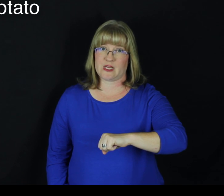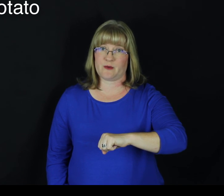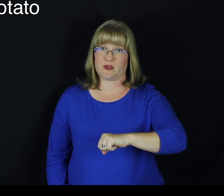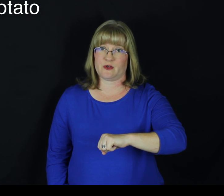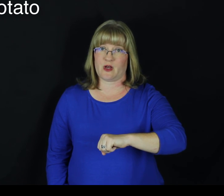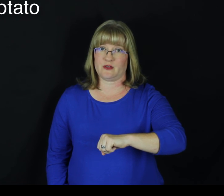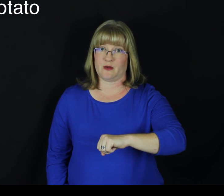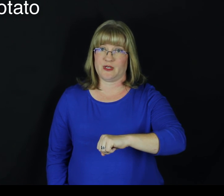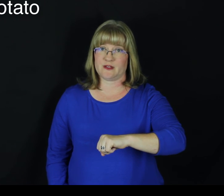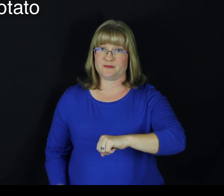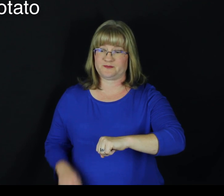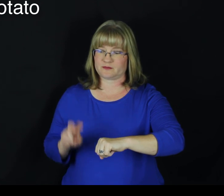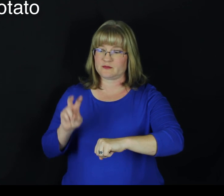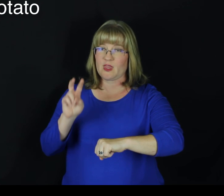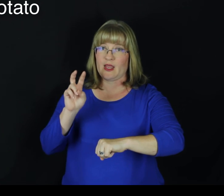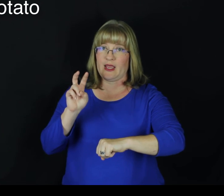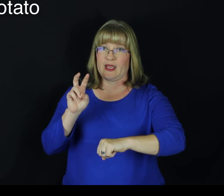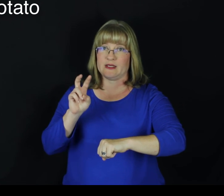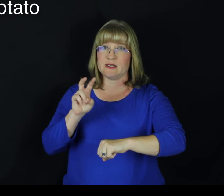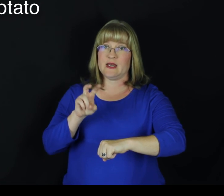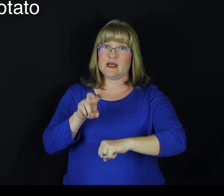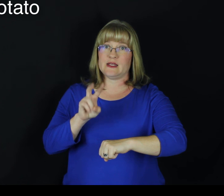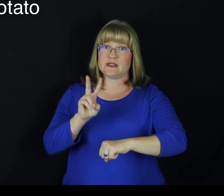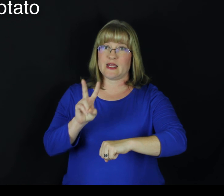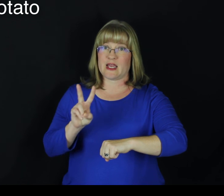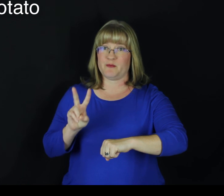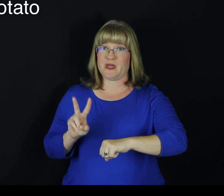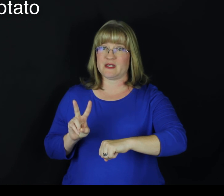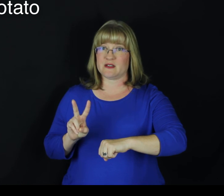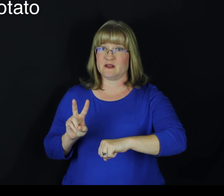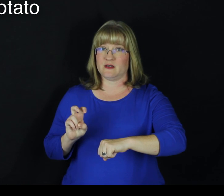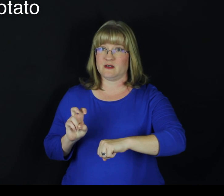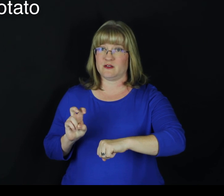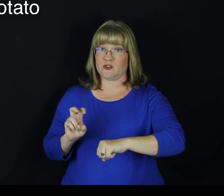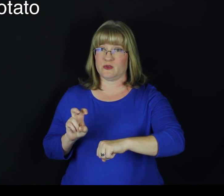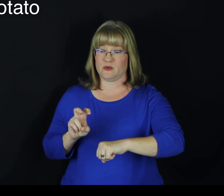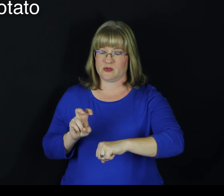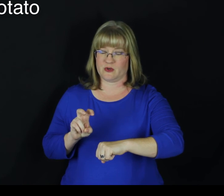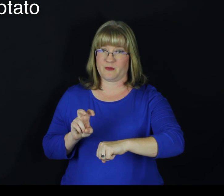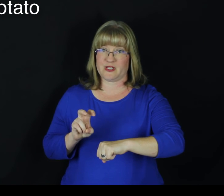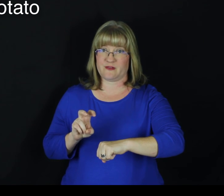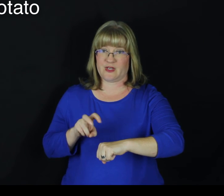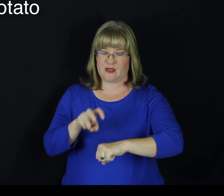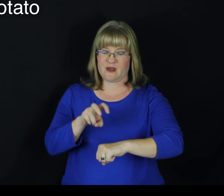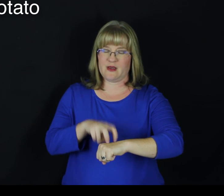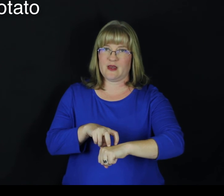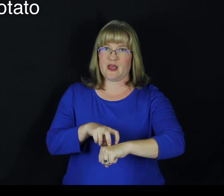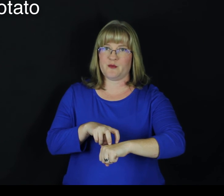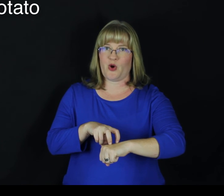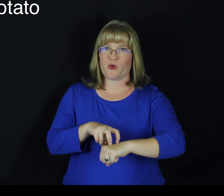hand with your non-dominant and take a bent 2 or a bent V and poke